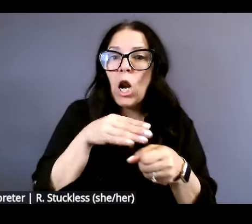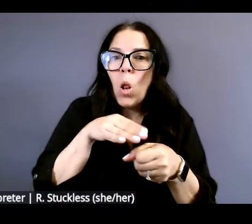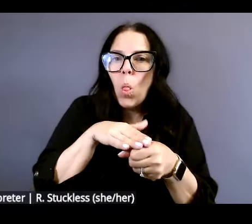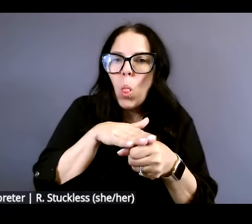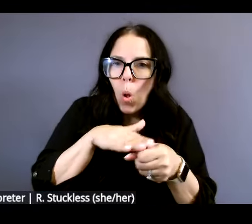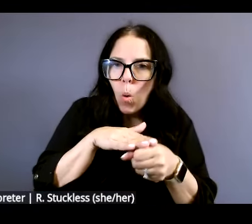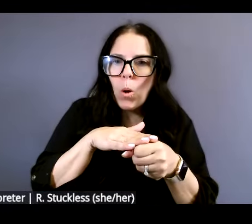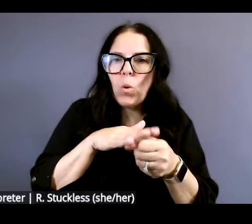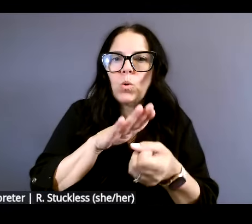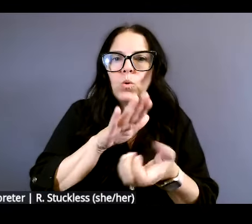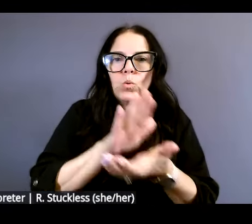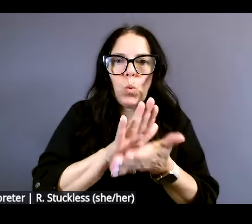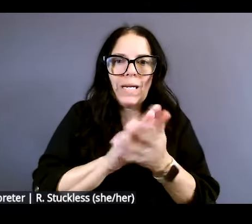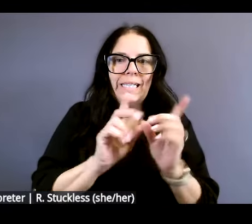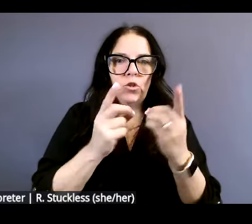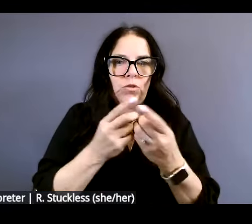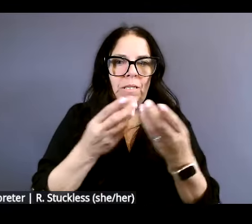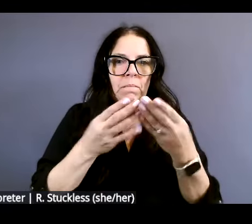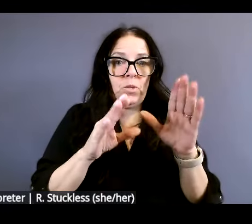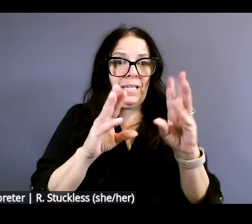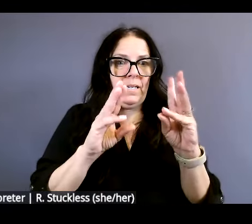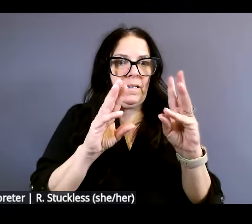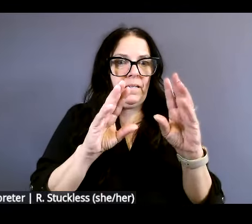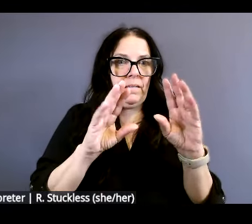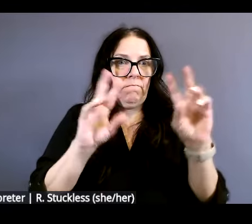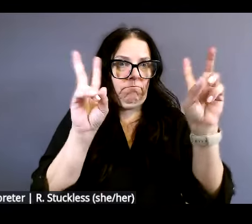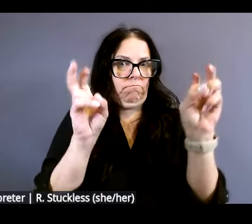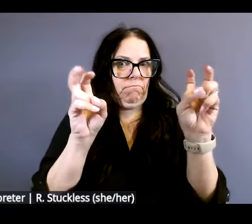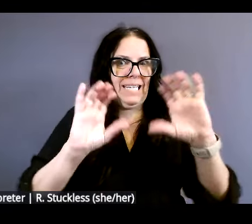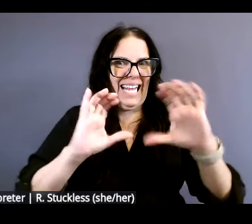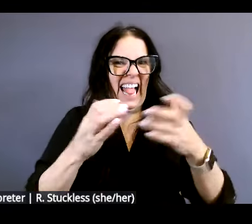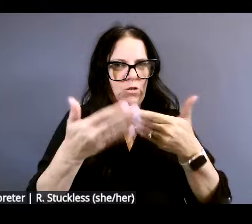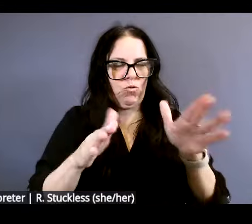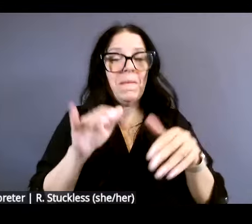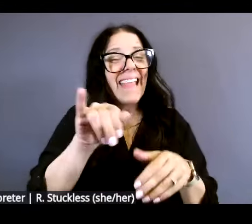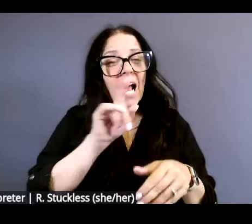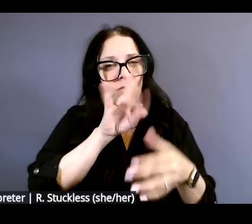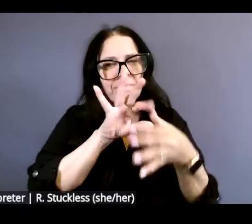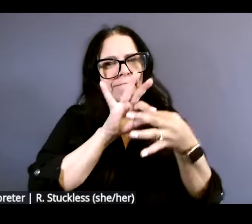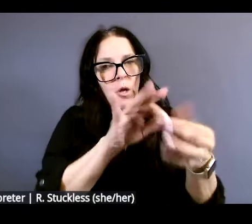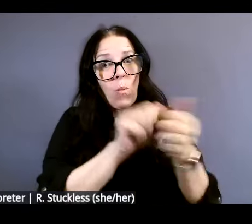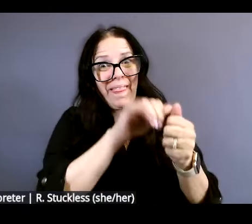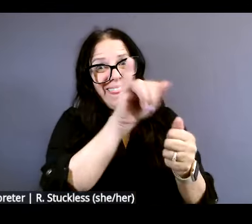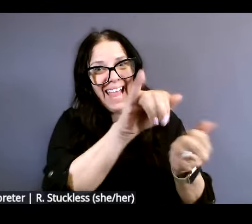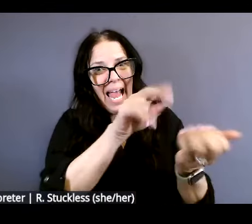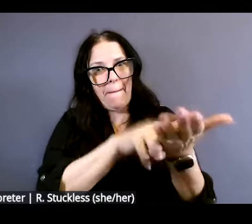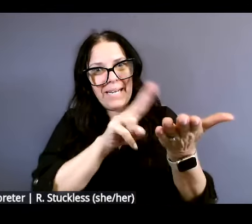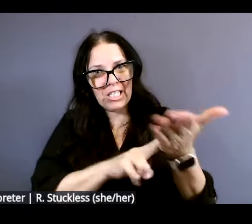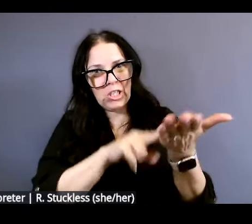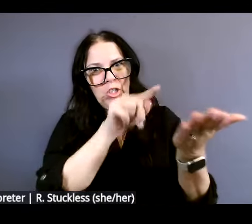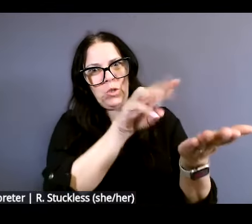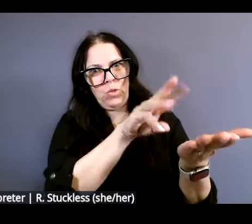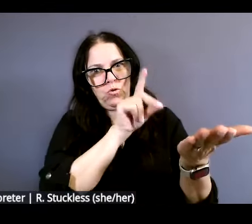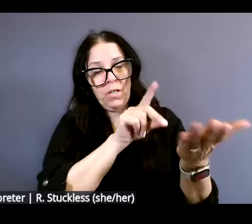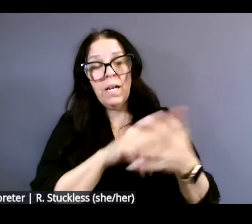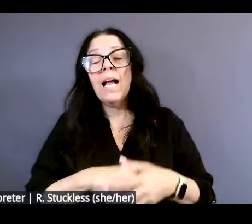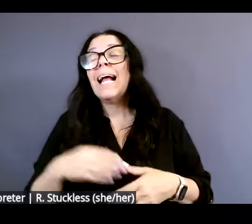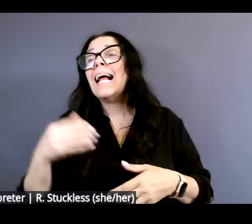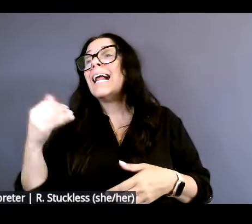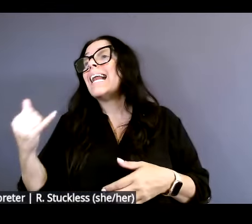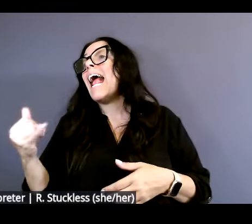quotes, which applied only to the withdrawn petition. And now, according to the 72 pages filed with this board a little